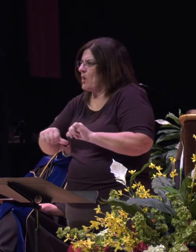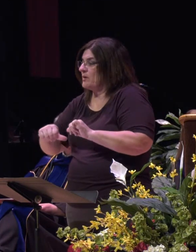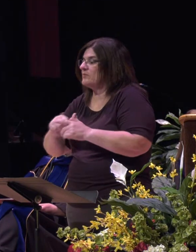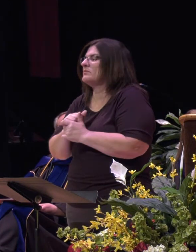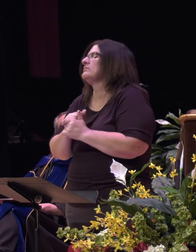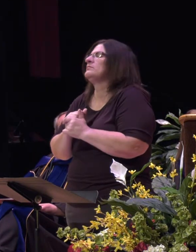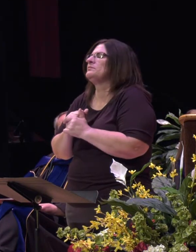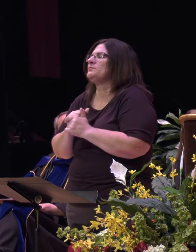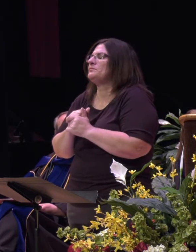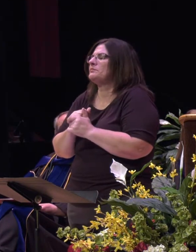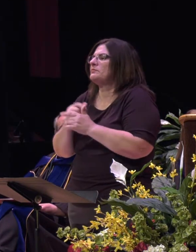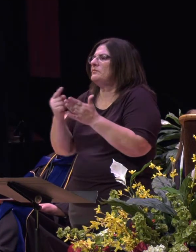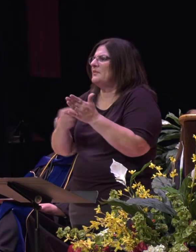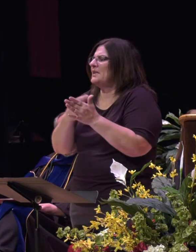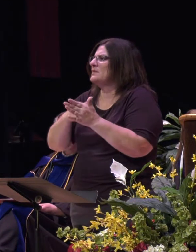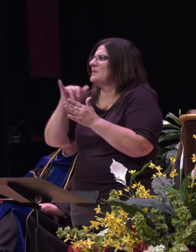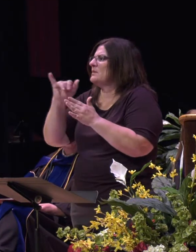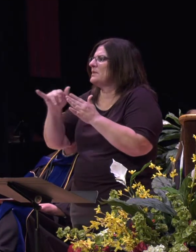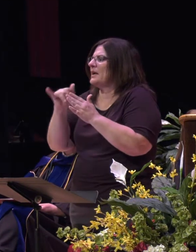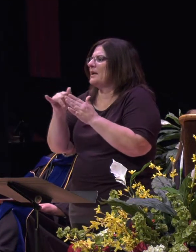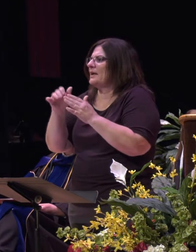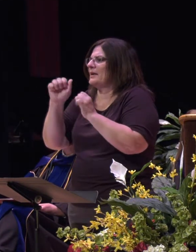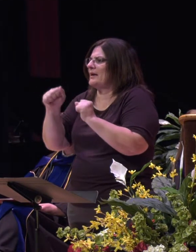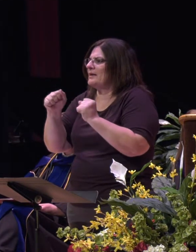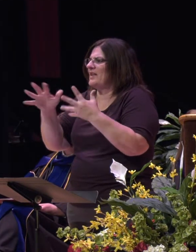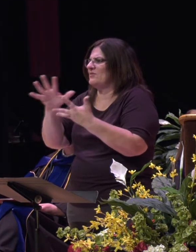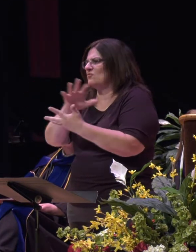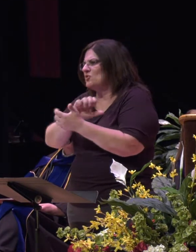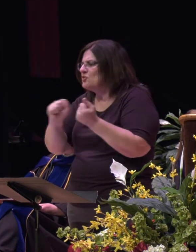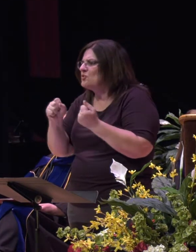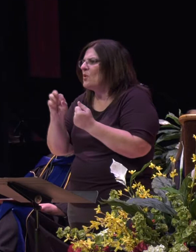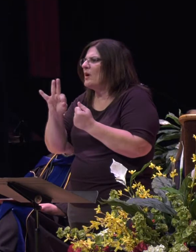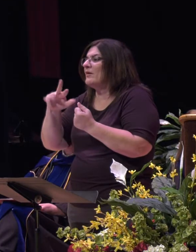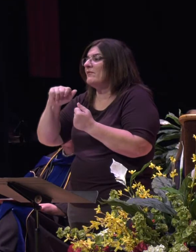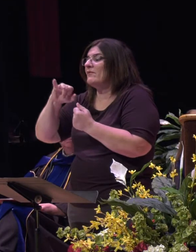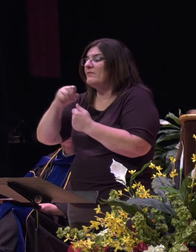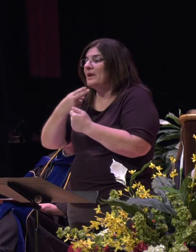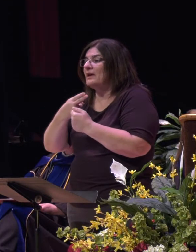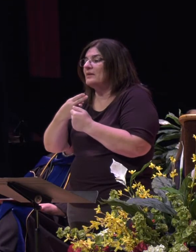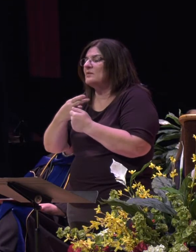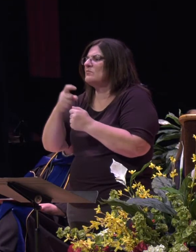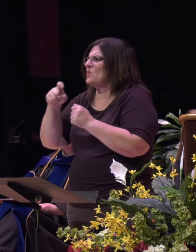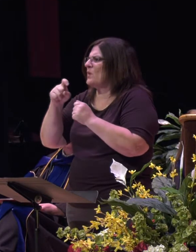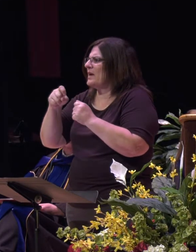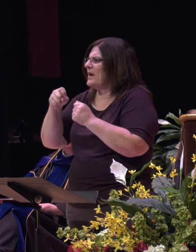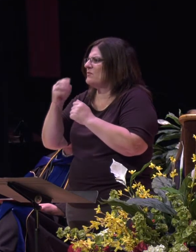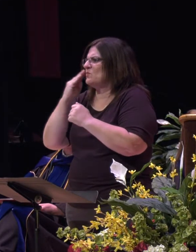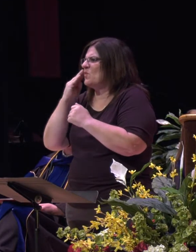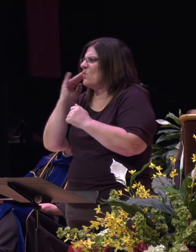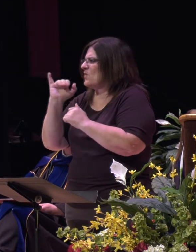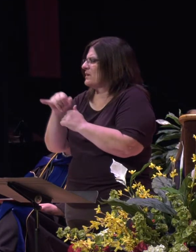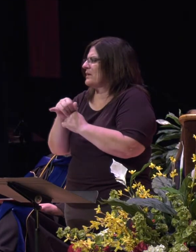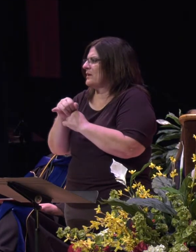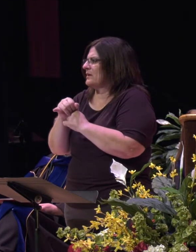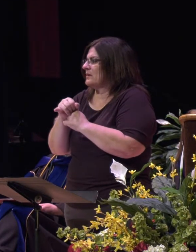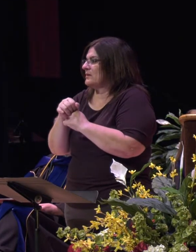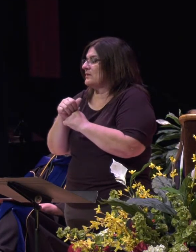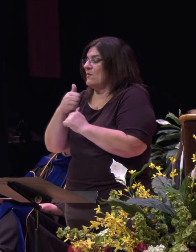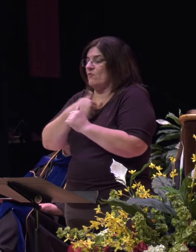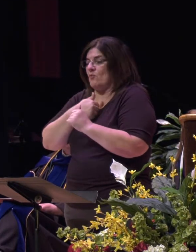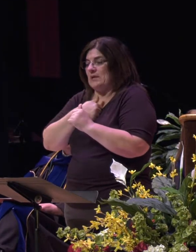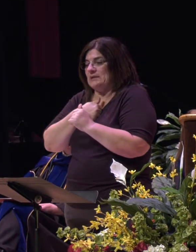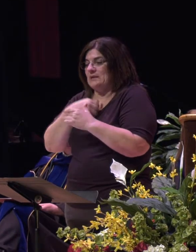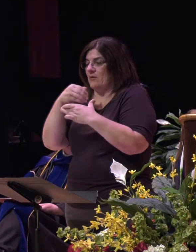of our faith, where the outcome could indeed be a blessing. We just have to be aware of that. You know, my own walk of faith,